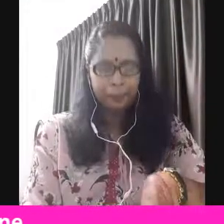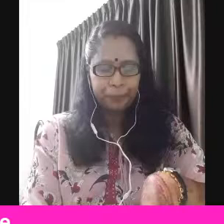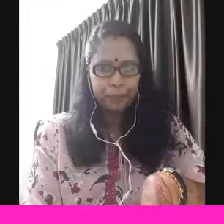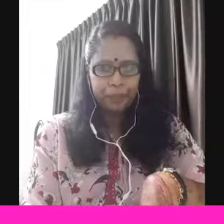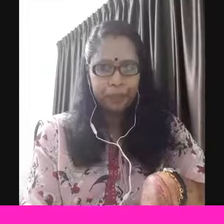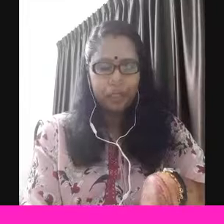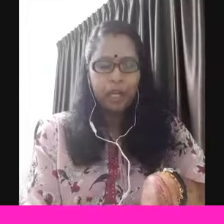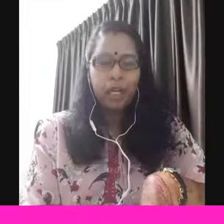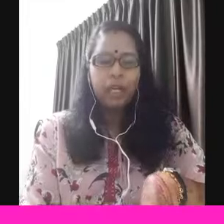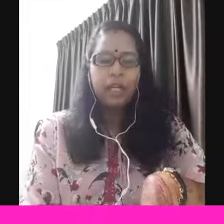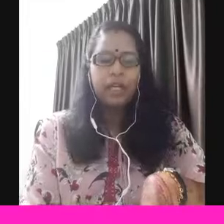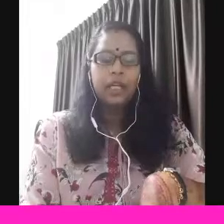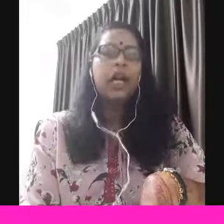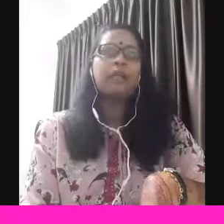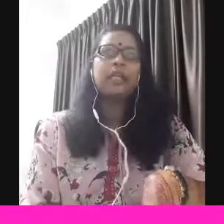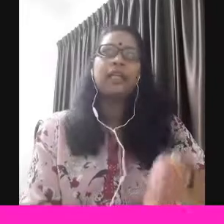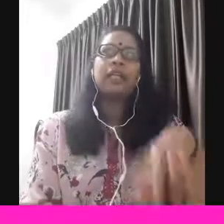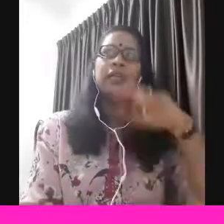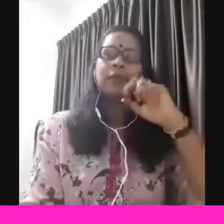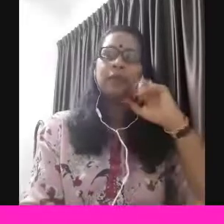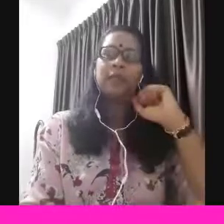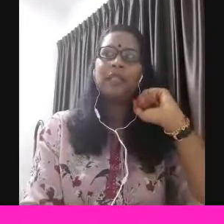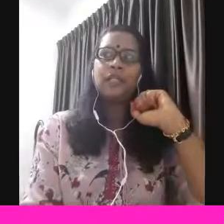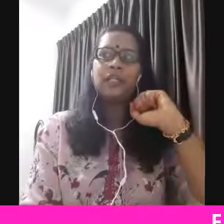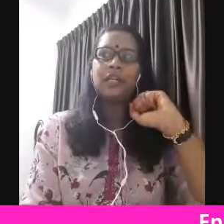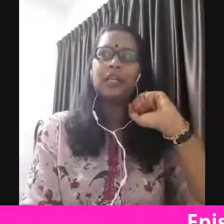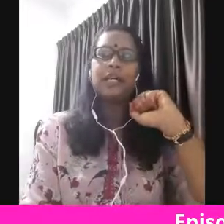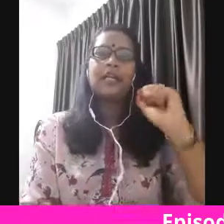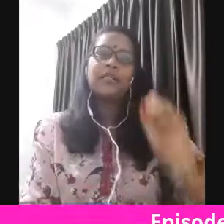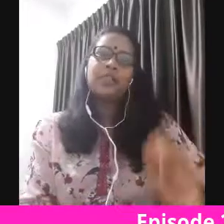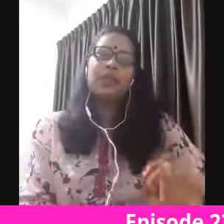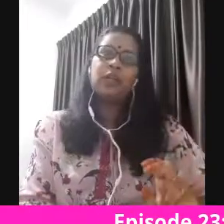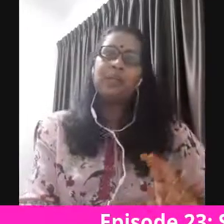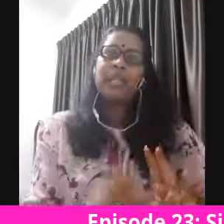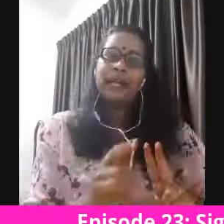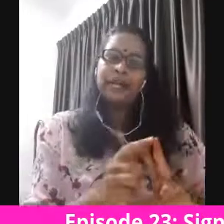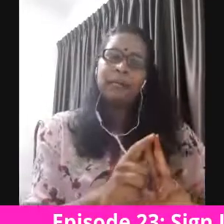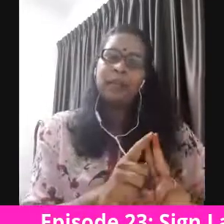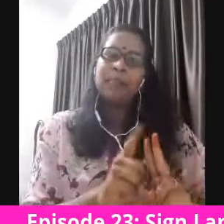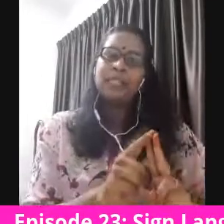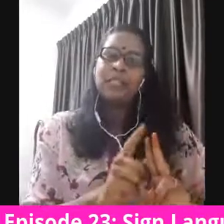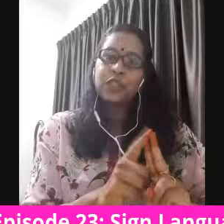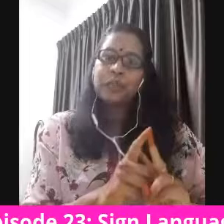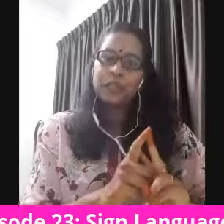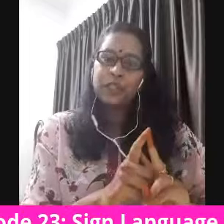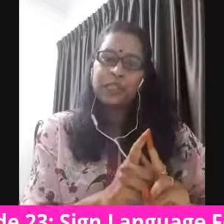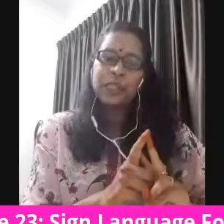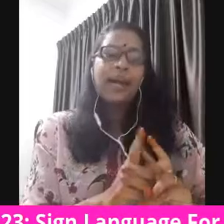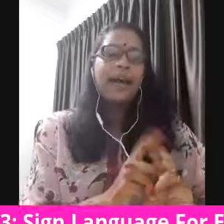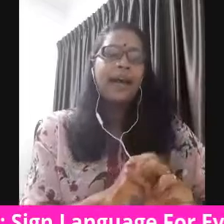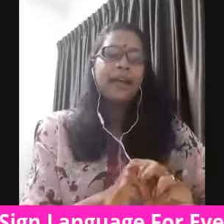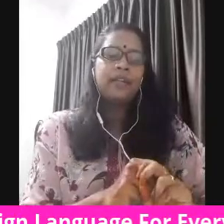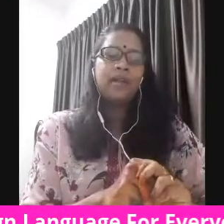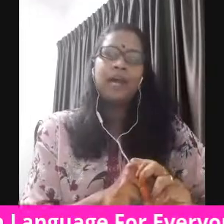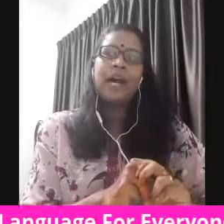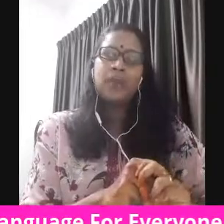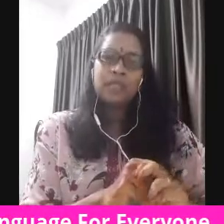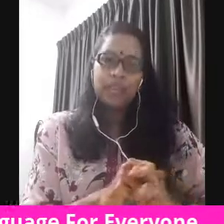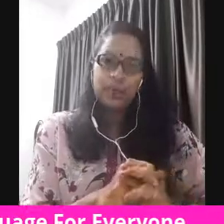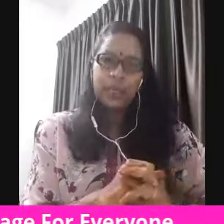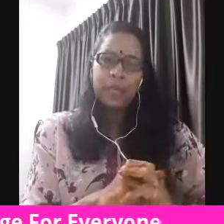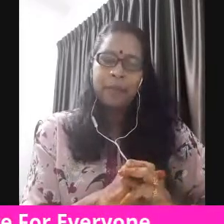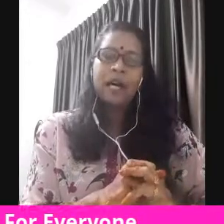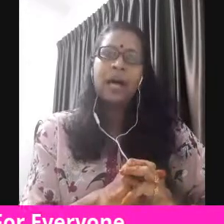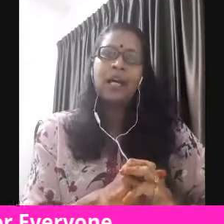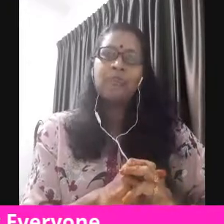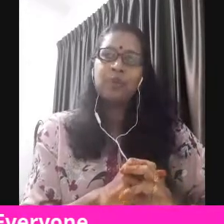school. Is that something like that? Okay, for Malaysia, actually we got BIM, Bahasa Isyarat Malaysia. Mm-hmm. And when Mm-hmm. I was